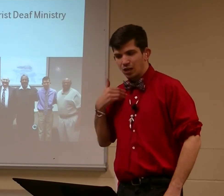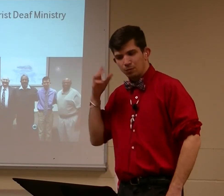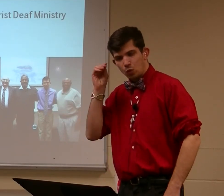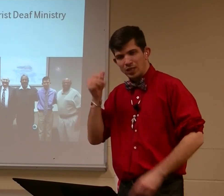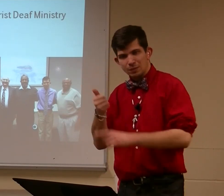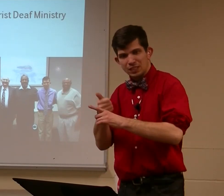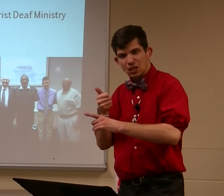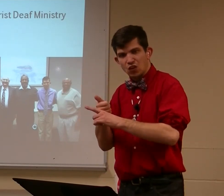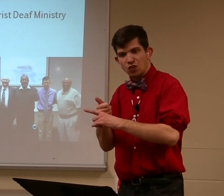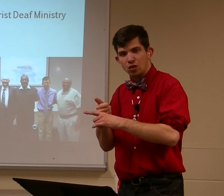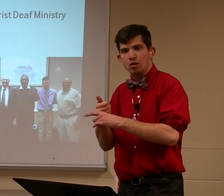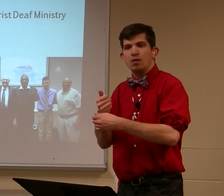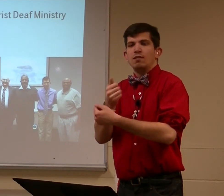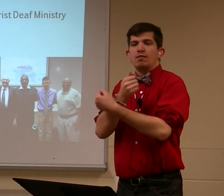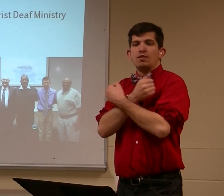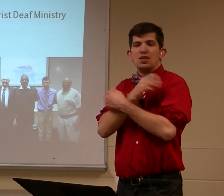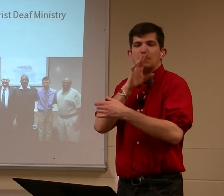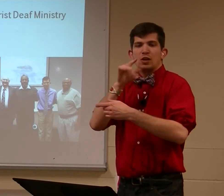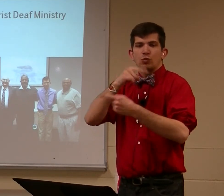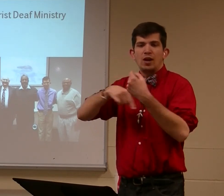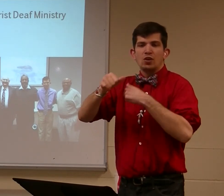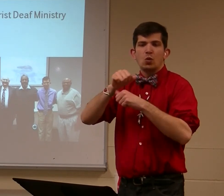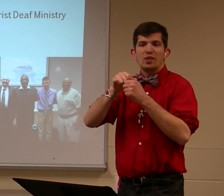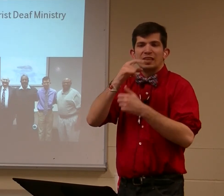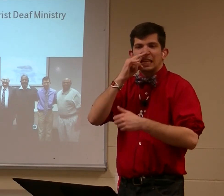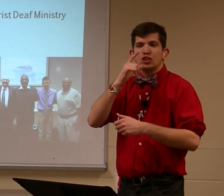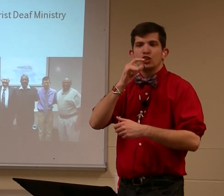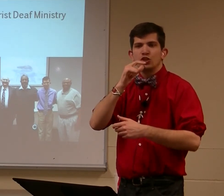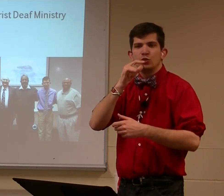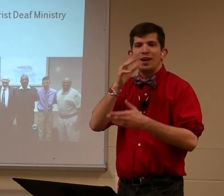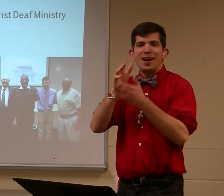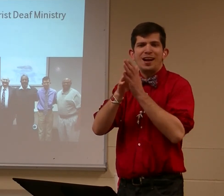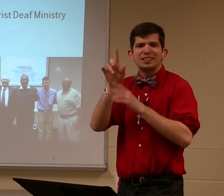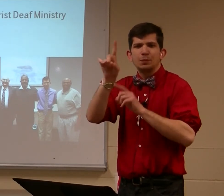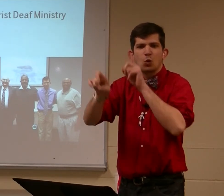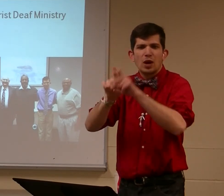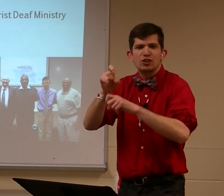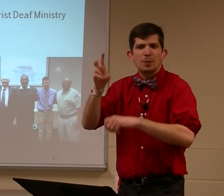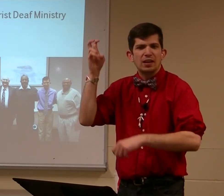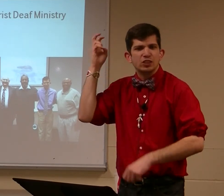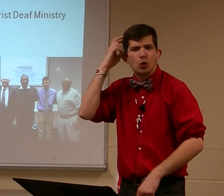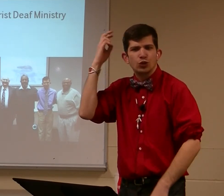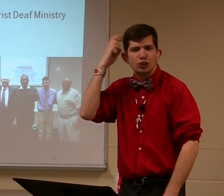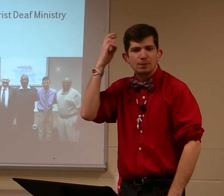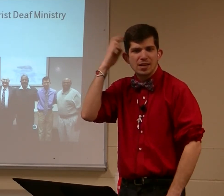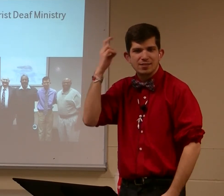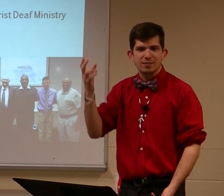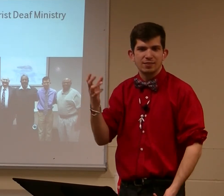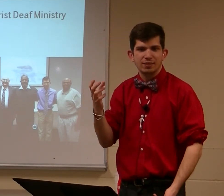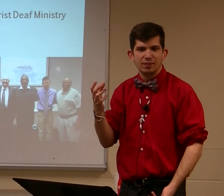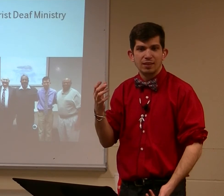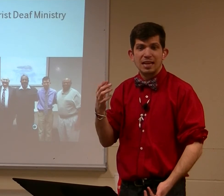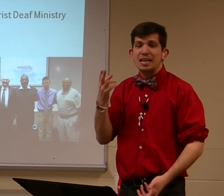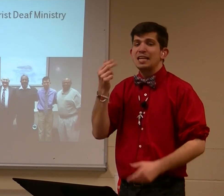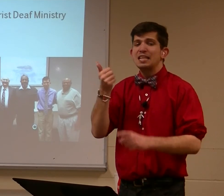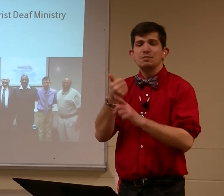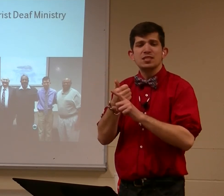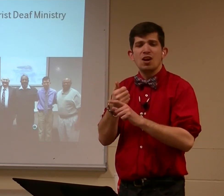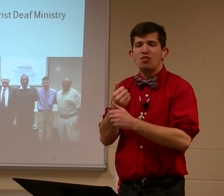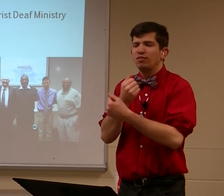boy himself loved to be around with the kids who ask him questions about his cochlear implant. He himself